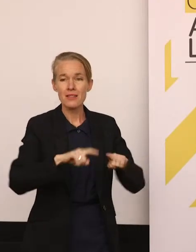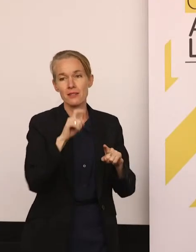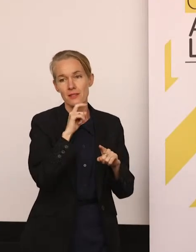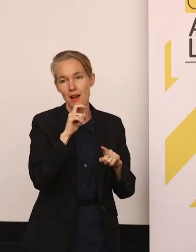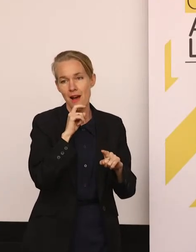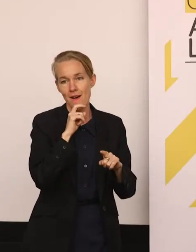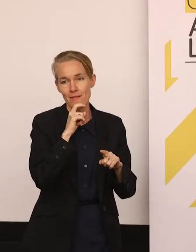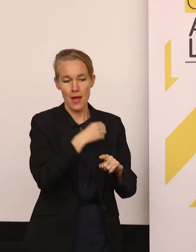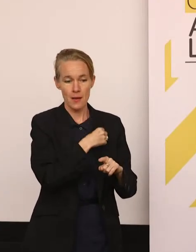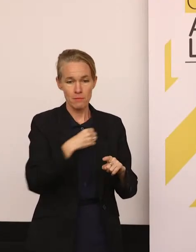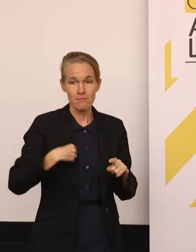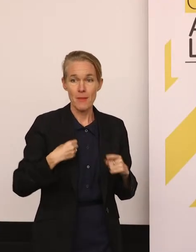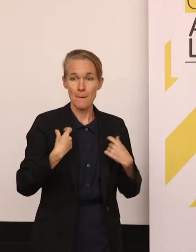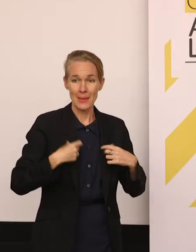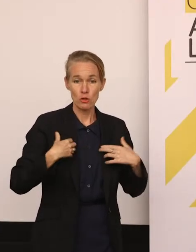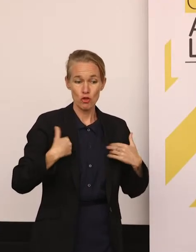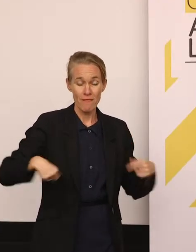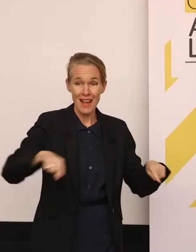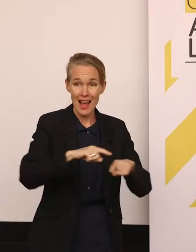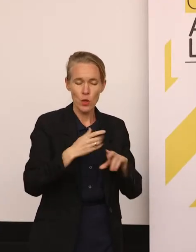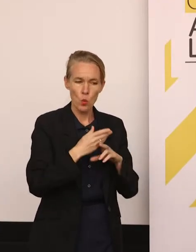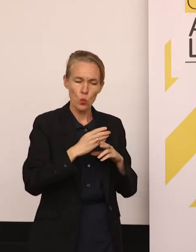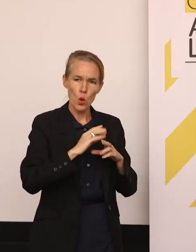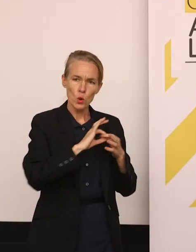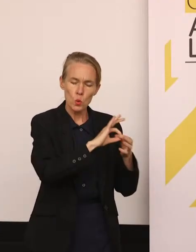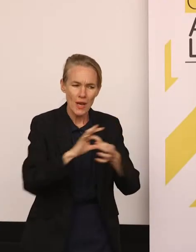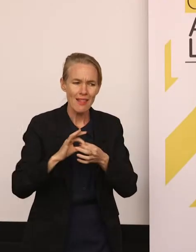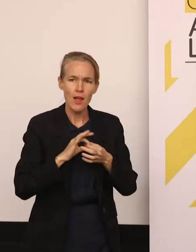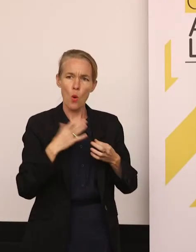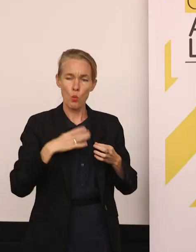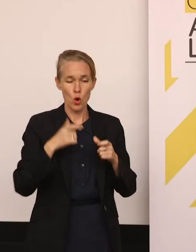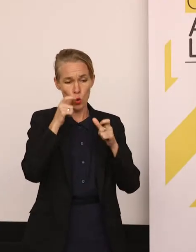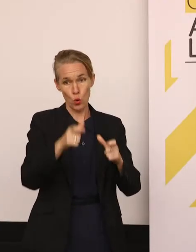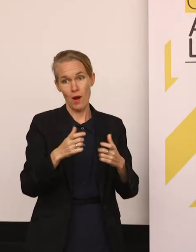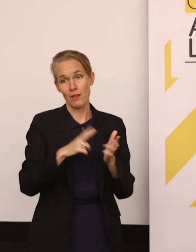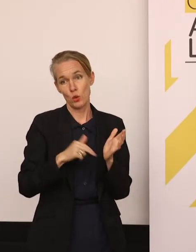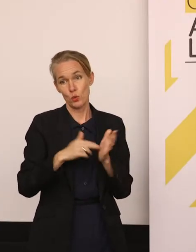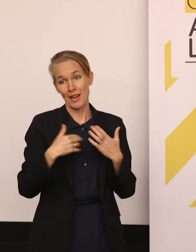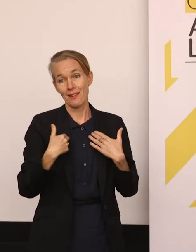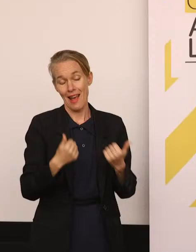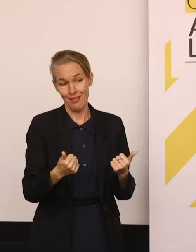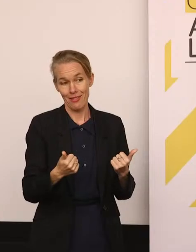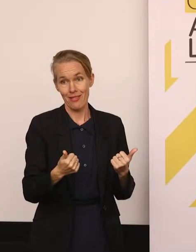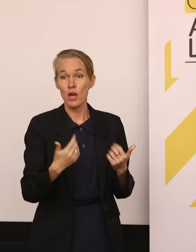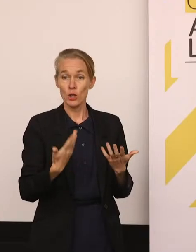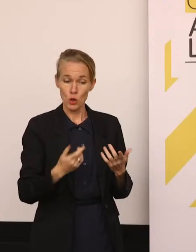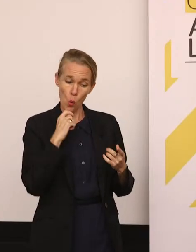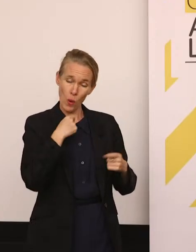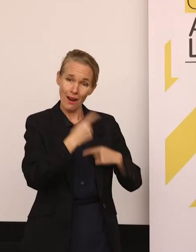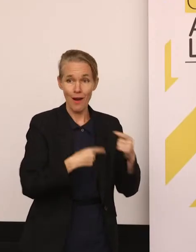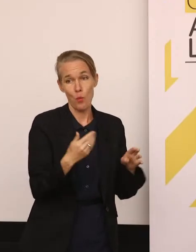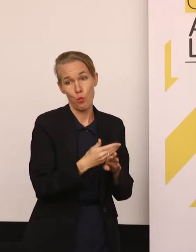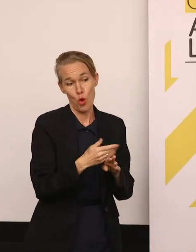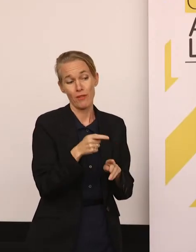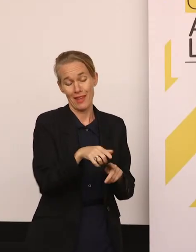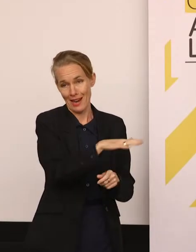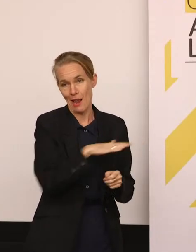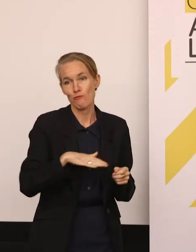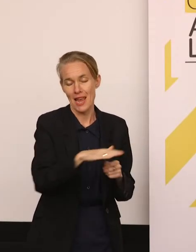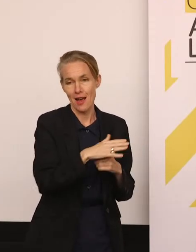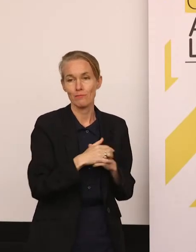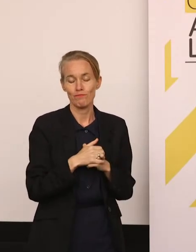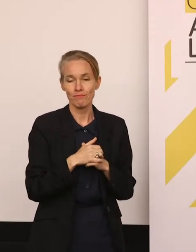ensure delivers for New Zealand, and that's where our focus will stay. So life goes on, and we're